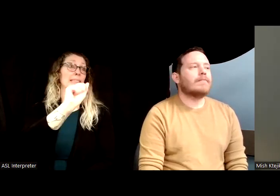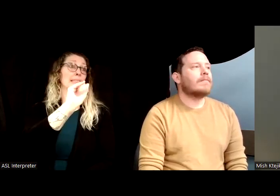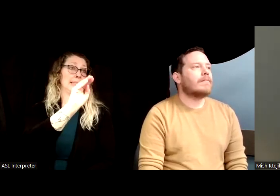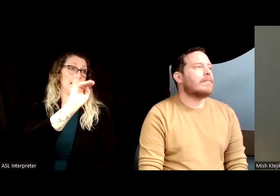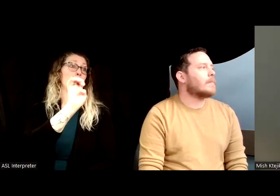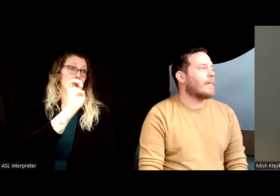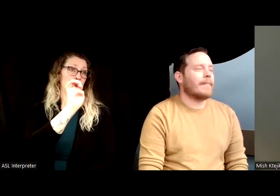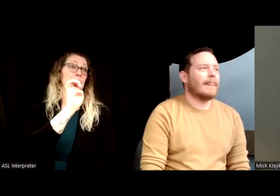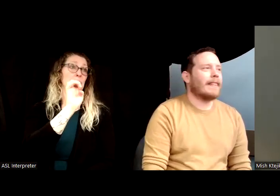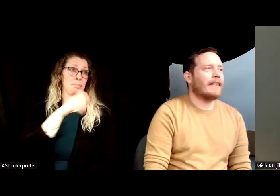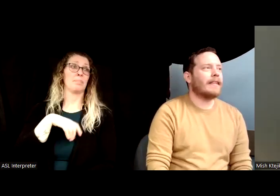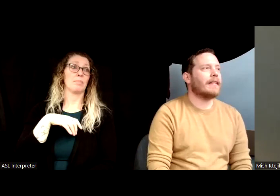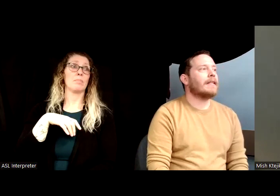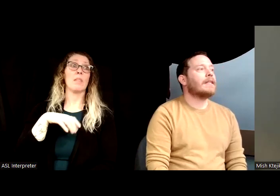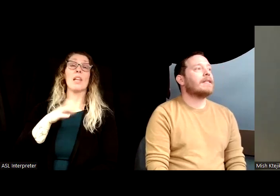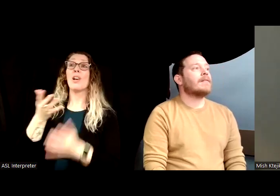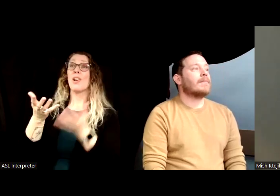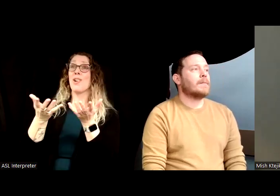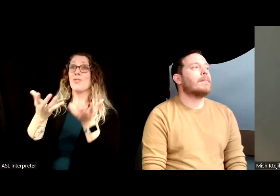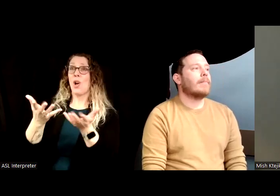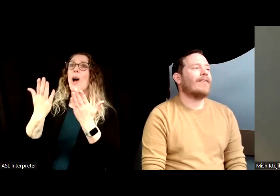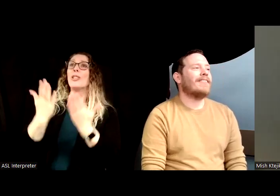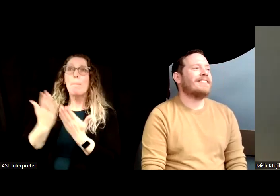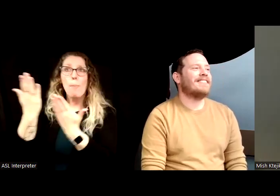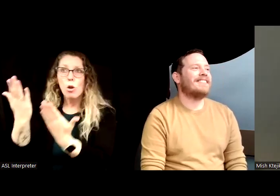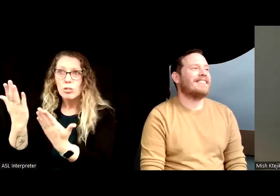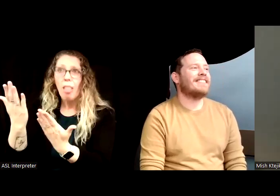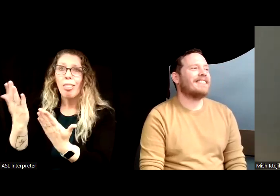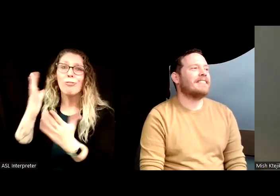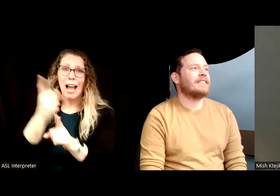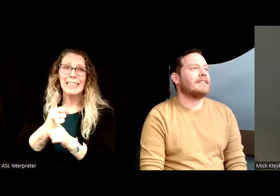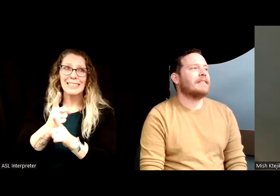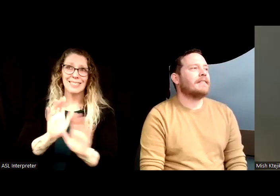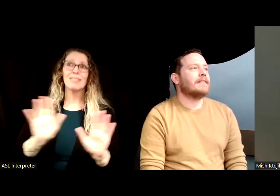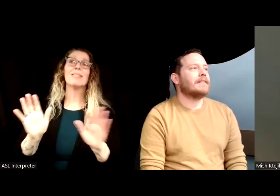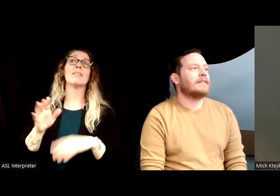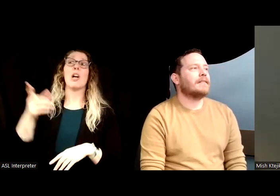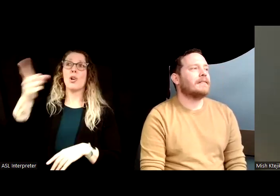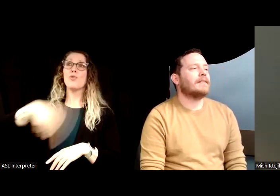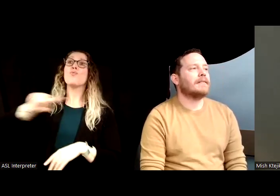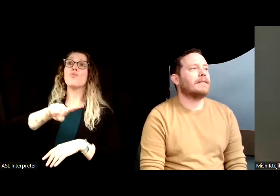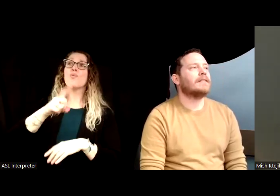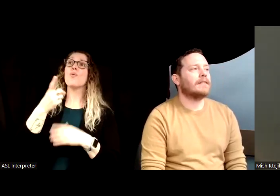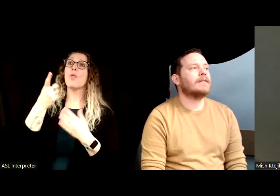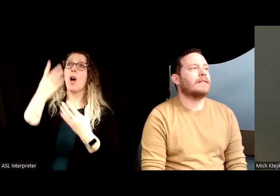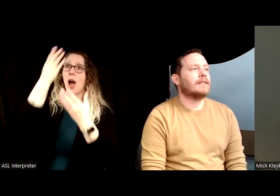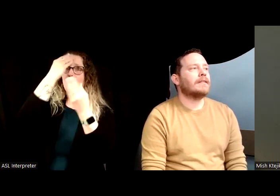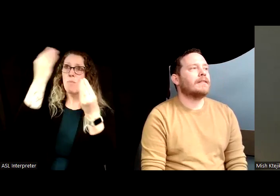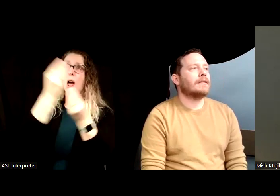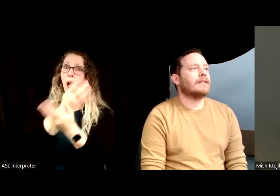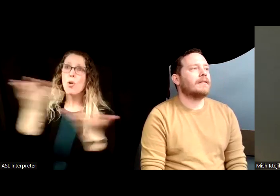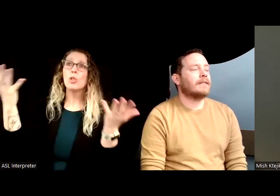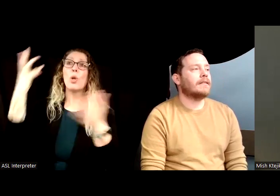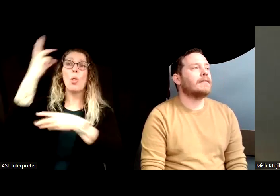So that's it, Sammy? So it's a proposal, right? So you were putting it out to the world to